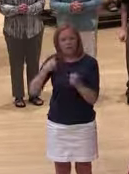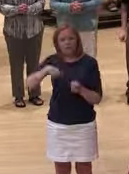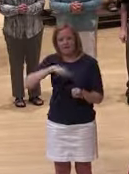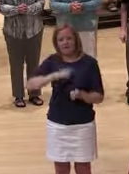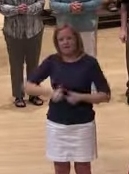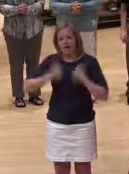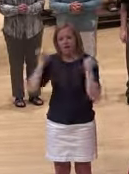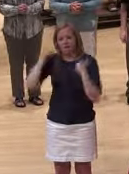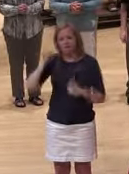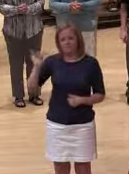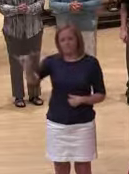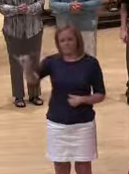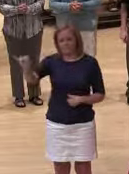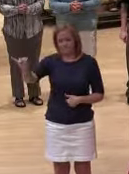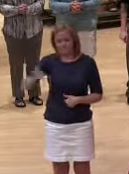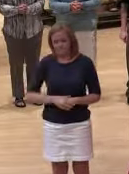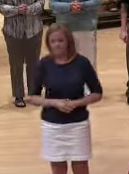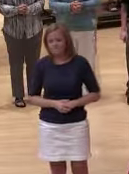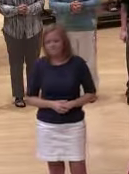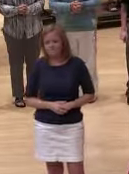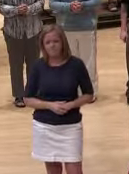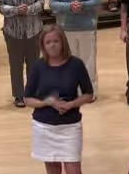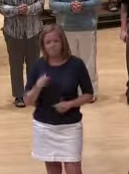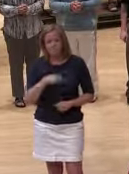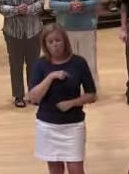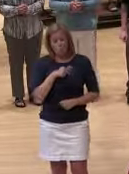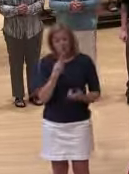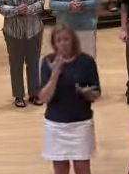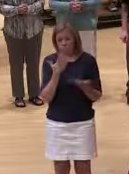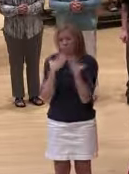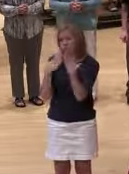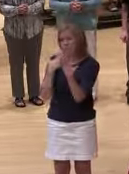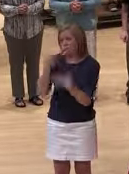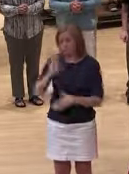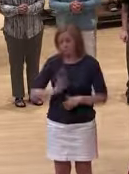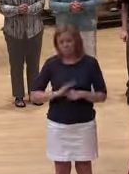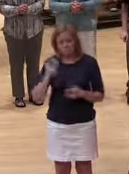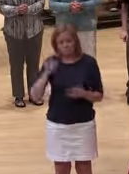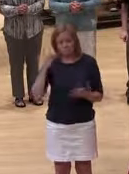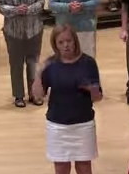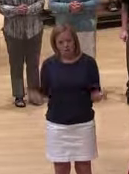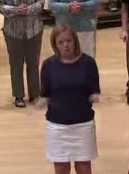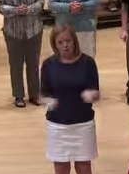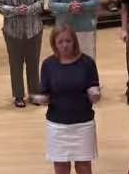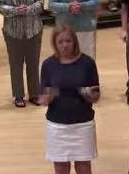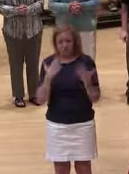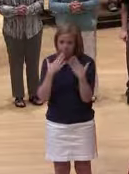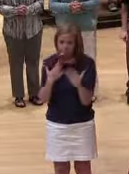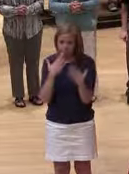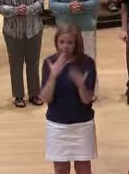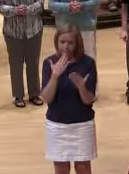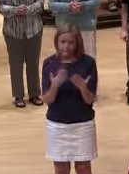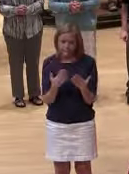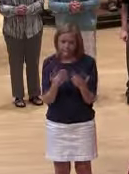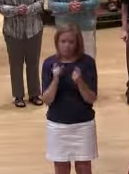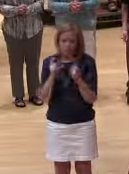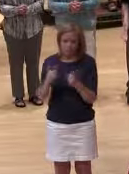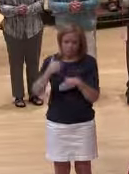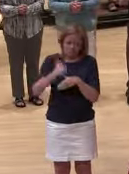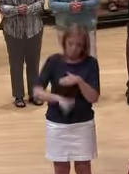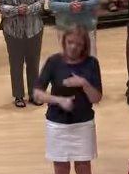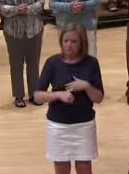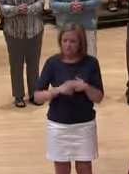that goes on forever. So we can only say thank you again, God. That's why we're here, to say thank you. We give you this life-giving